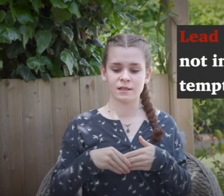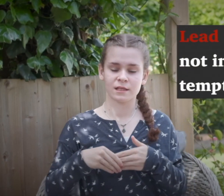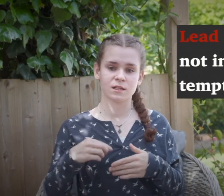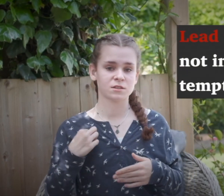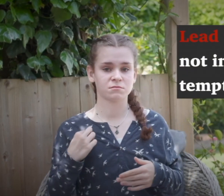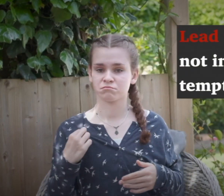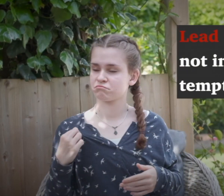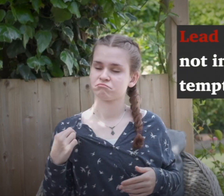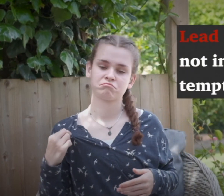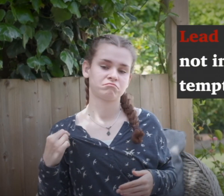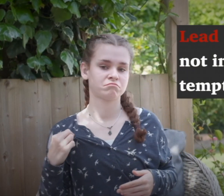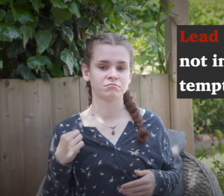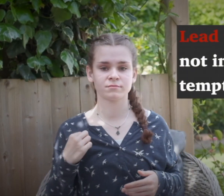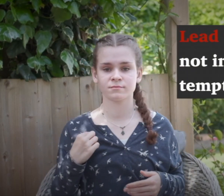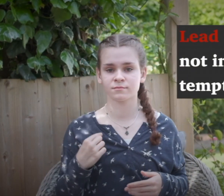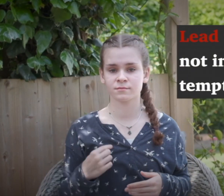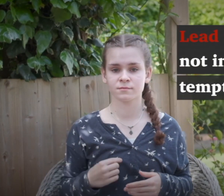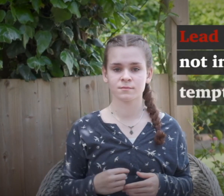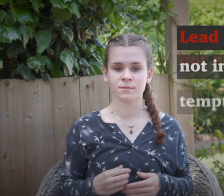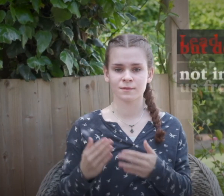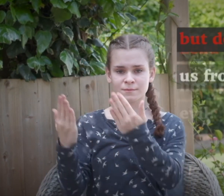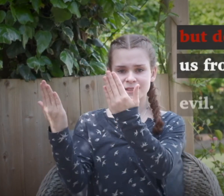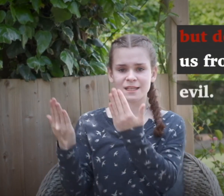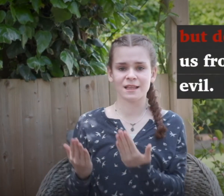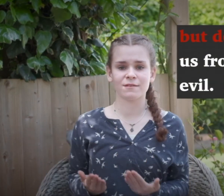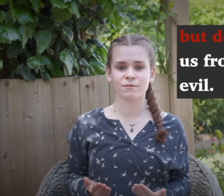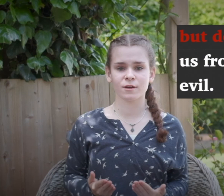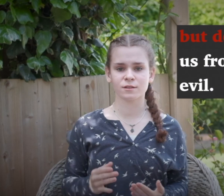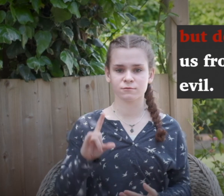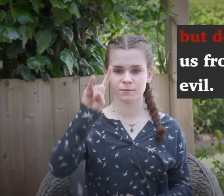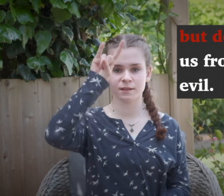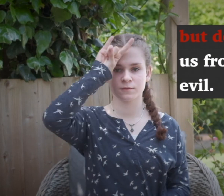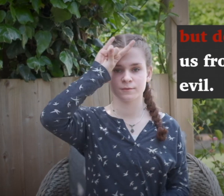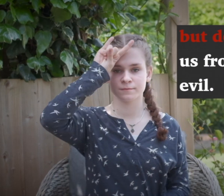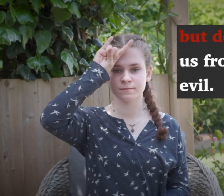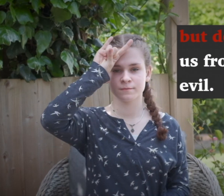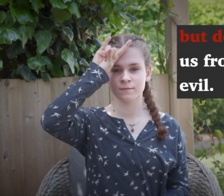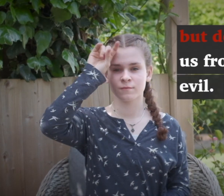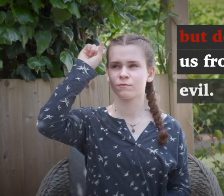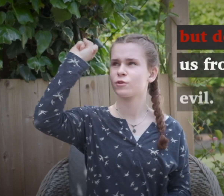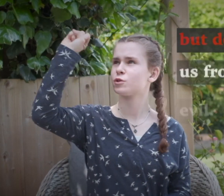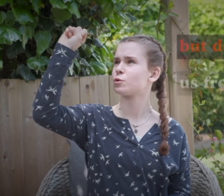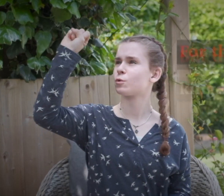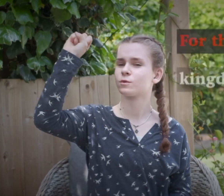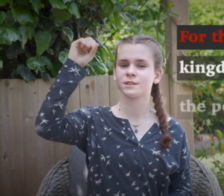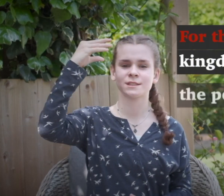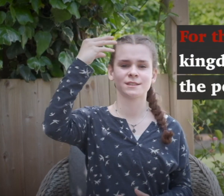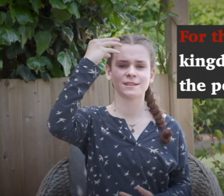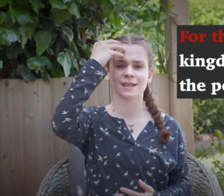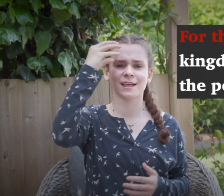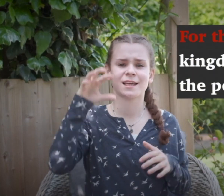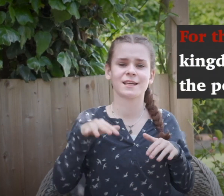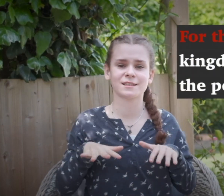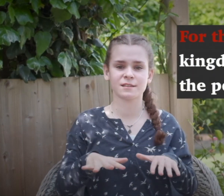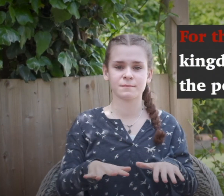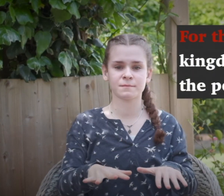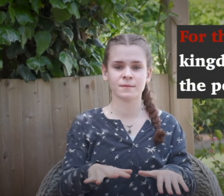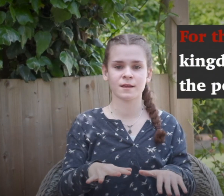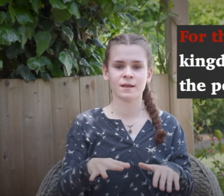Lead us not into temptation, but deliver us from evil. For the kingdom, the